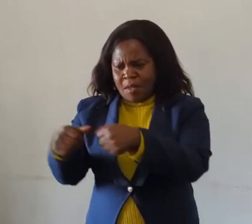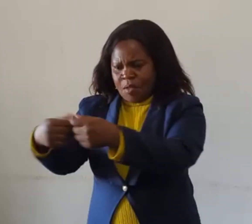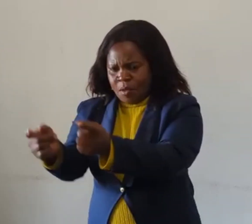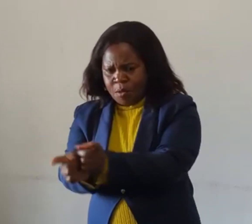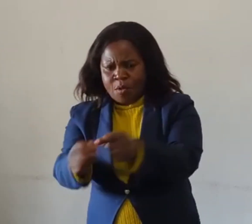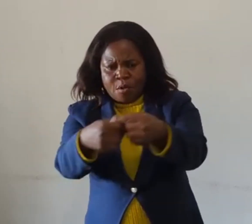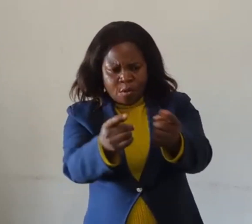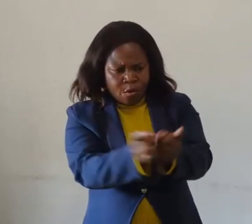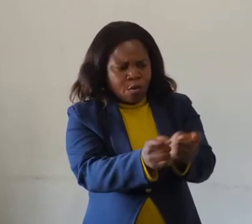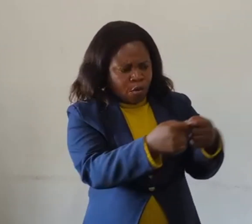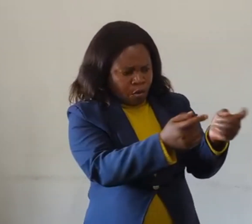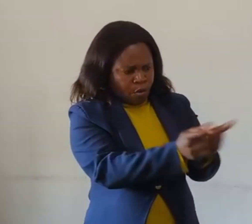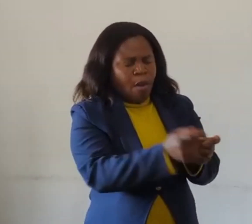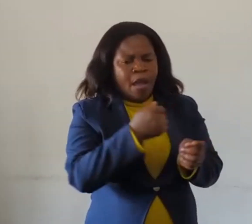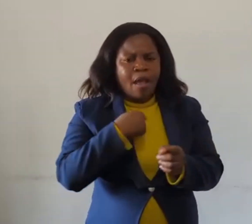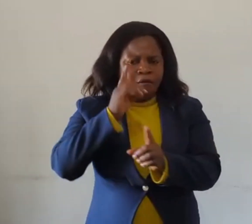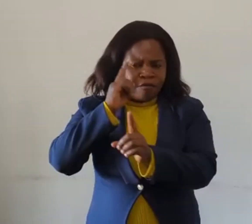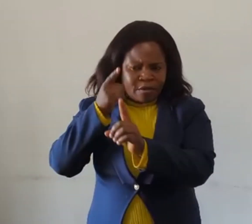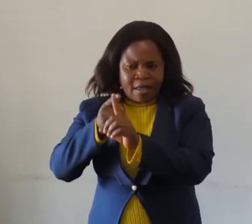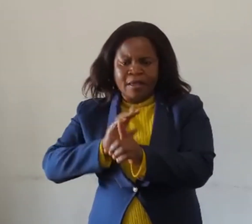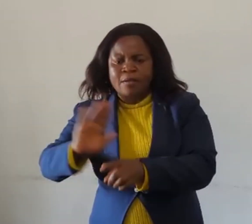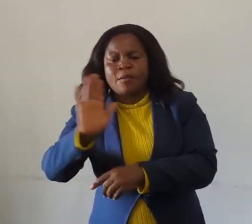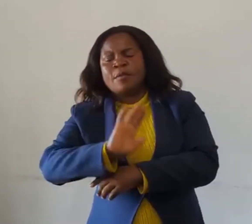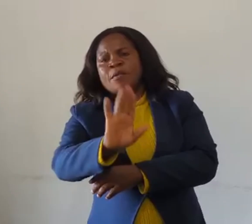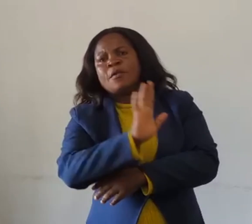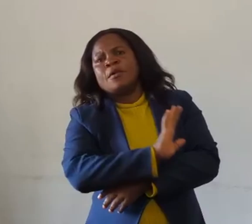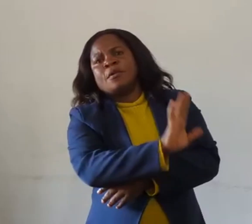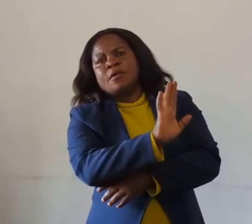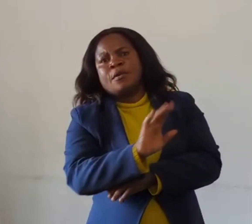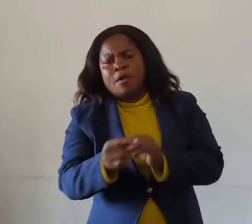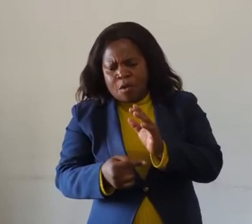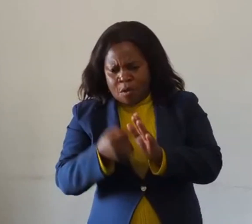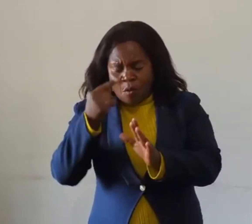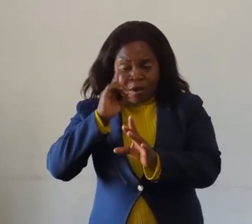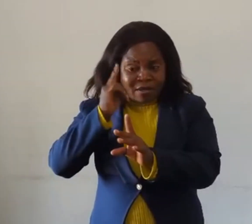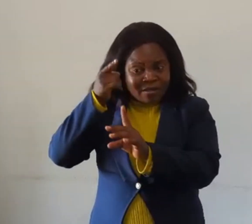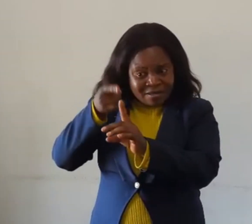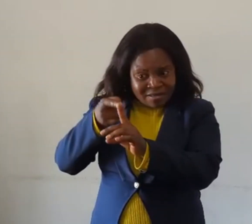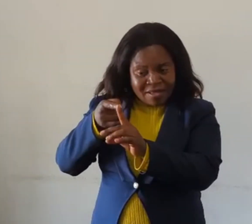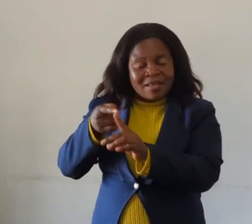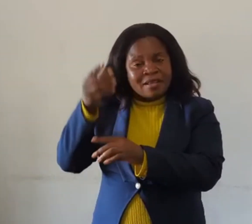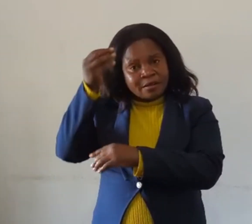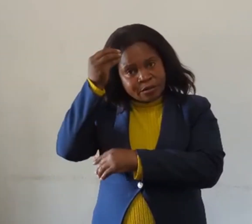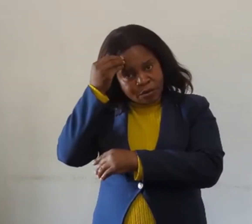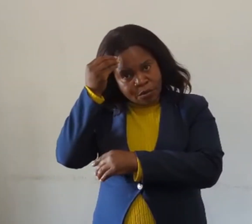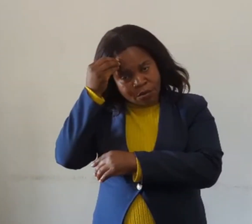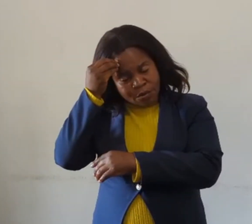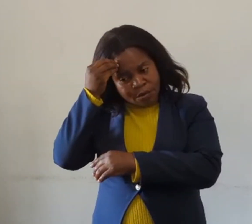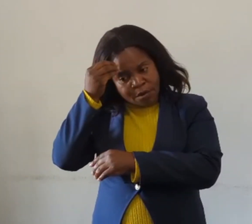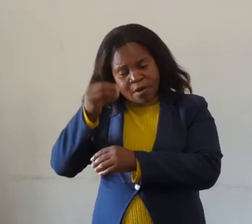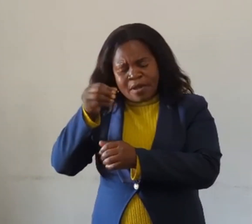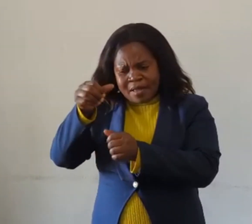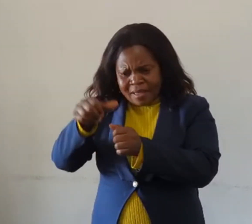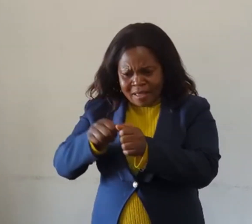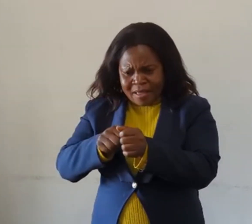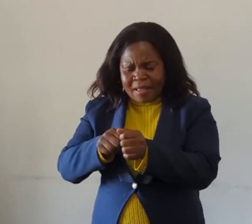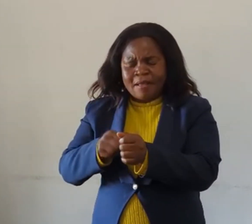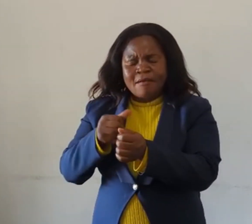own target. Once the target is known, each party's votes are divided by